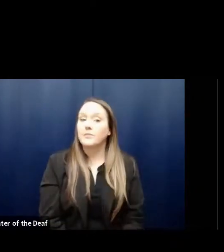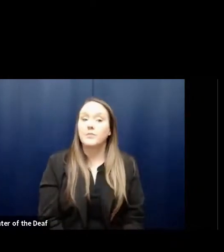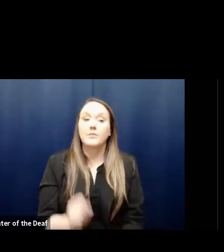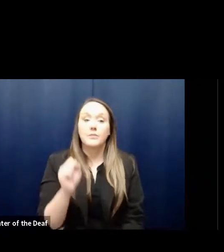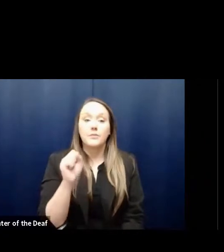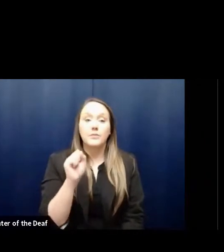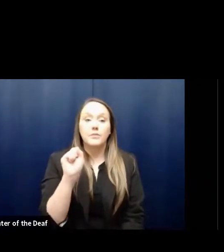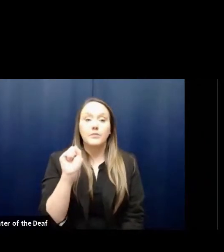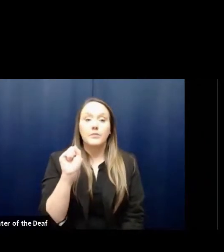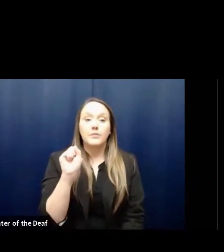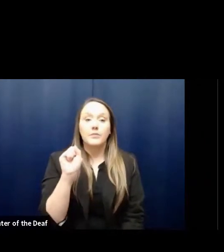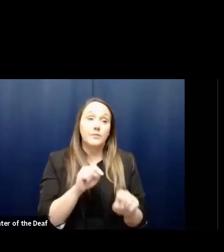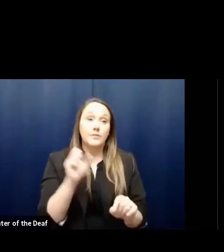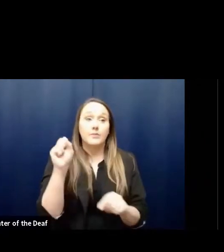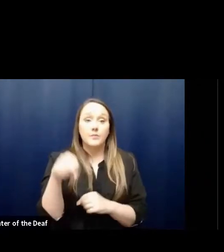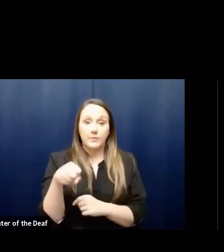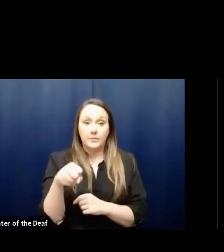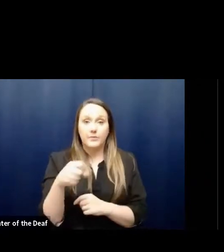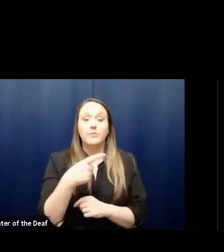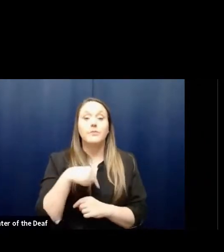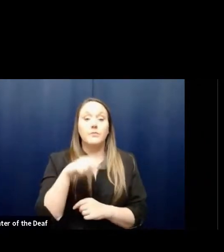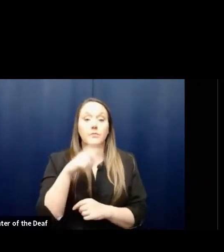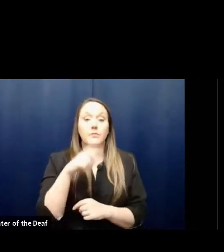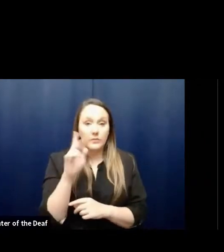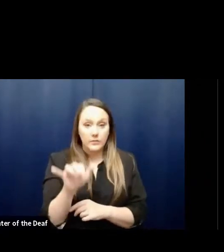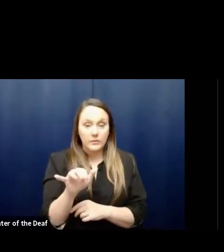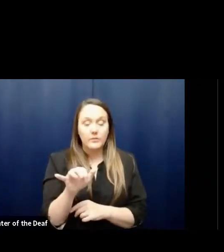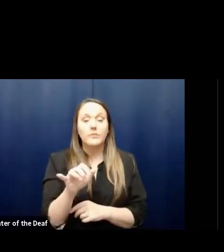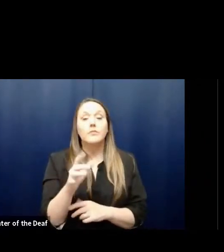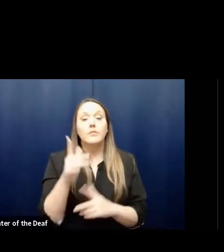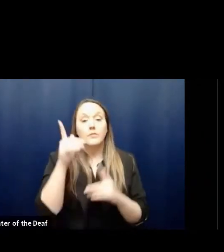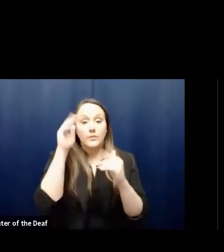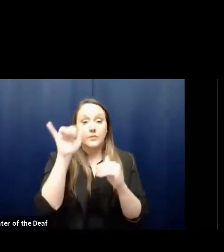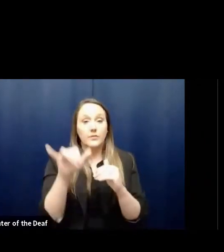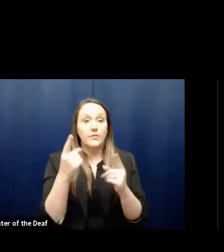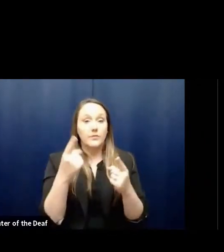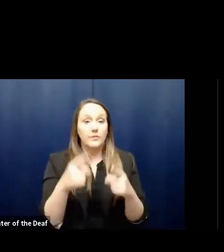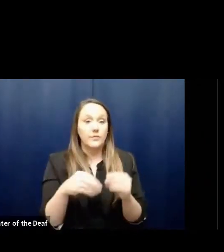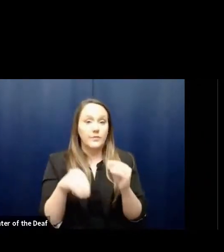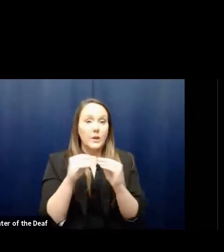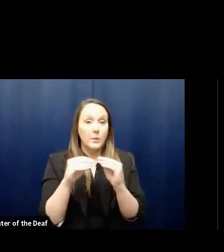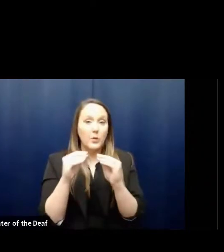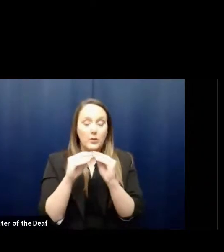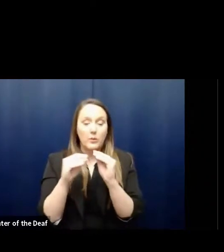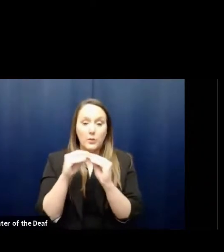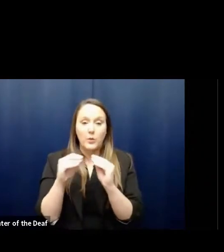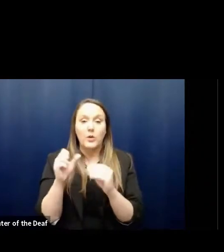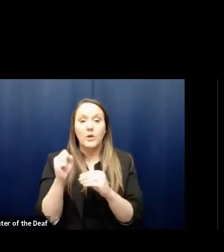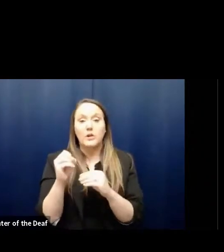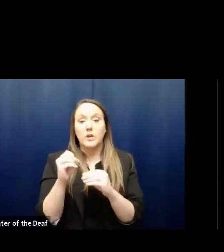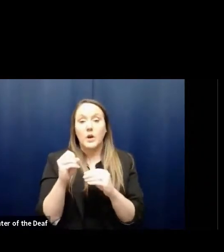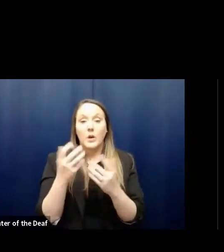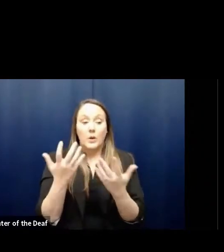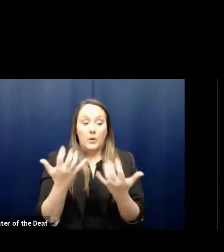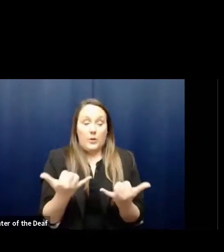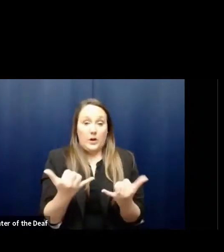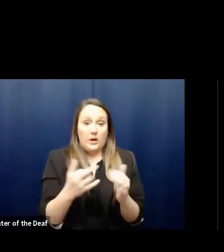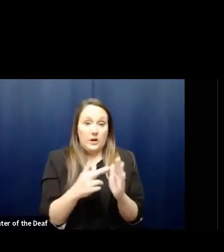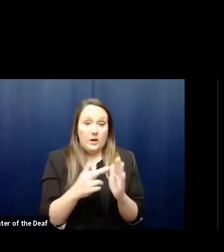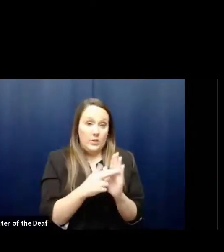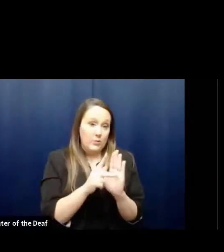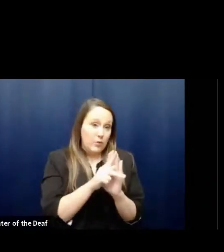Sorry. The answer is yes, we do see that, and expect that to happen more and more. And so the protocol at this point,